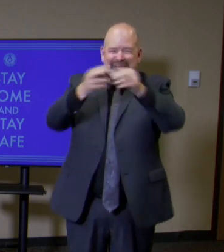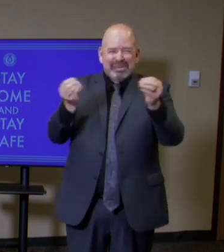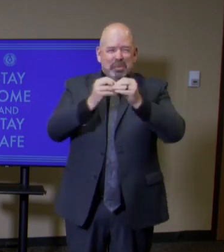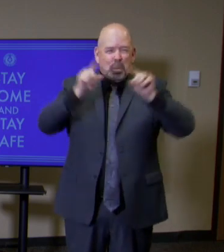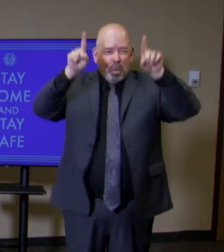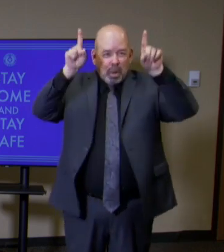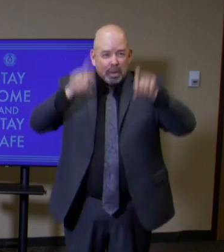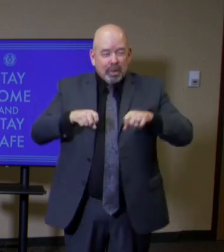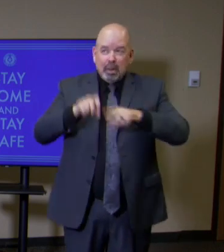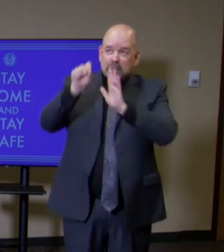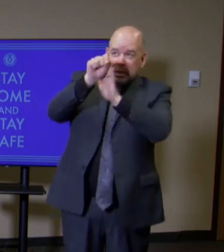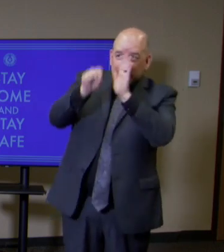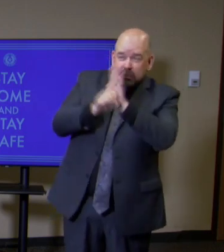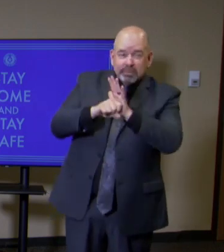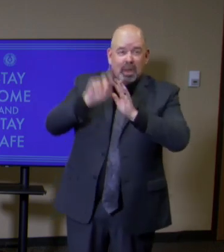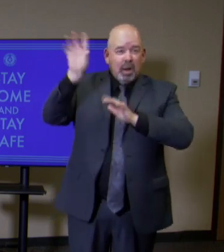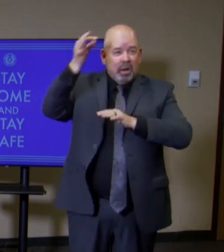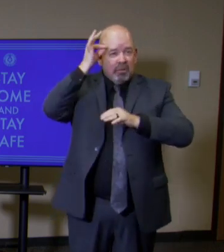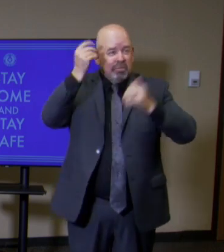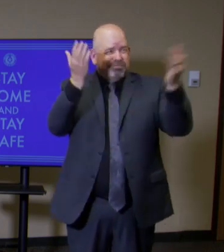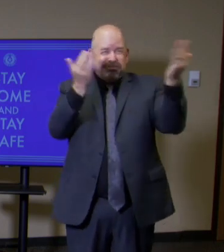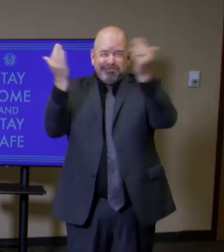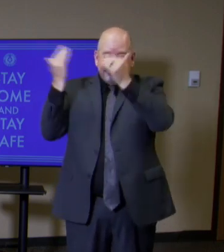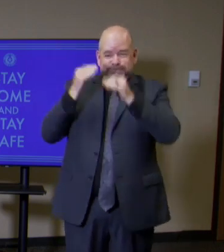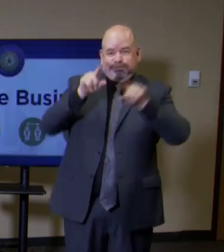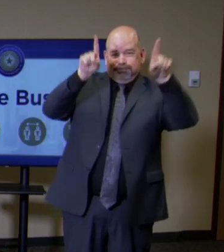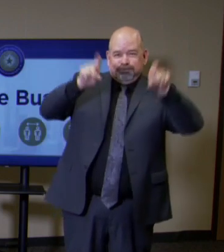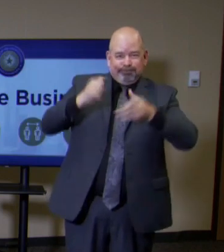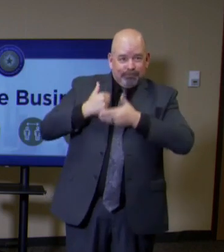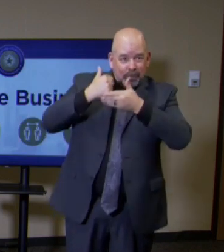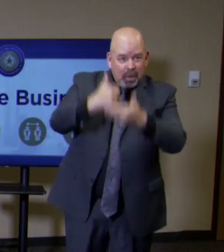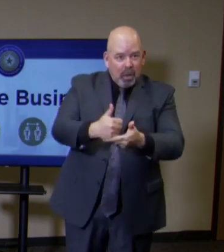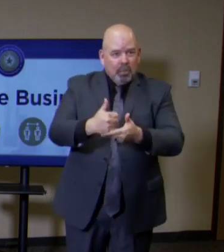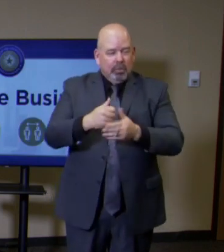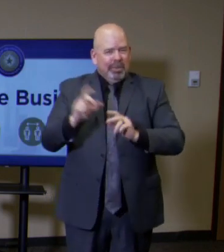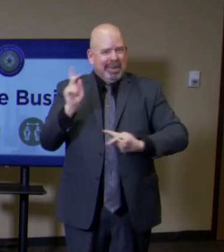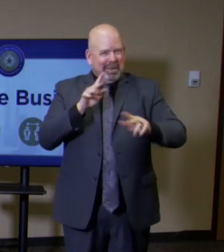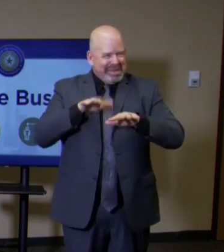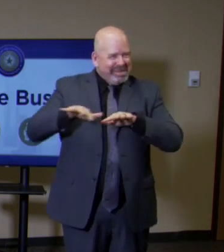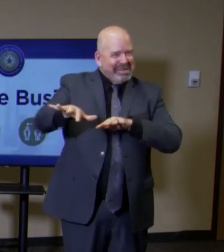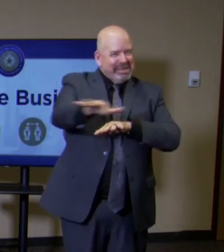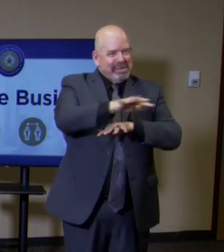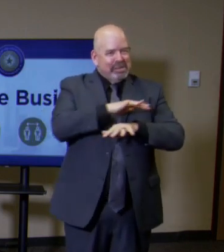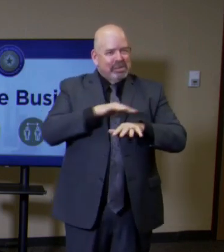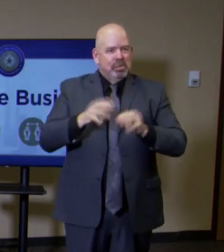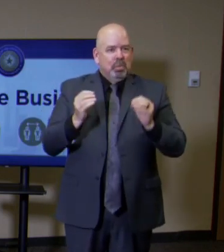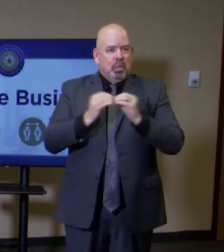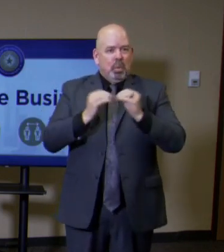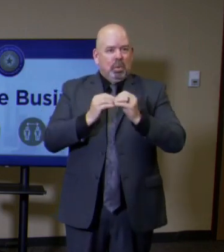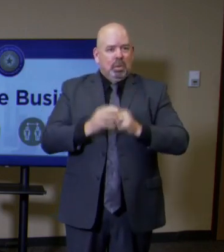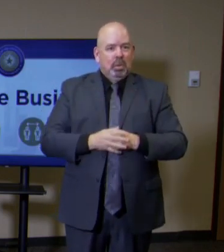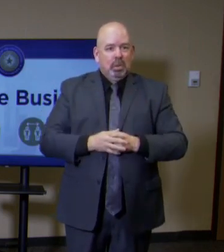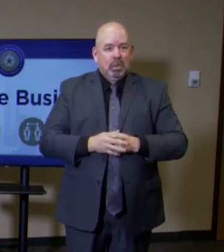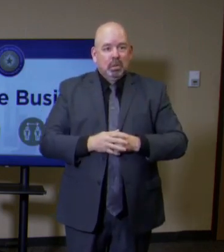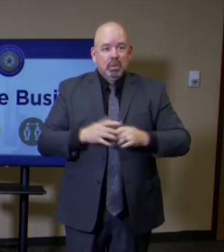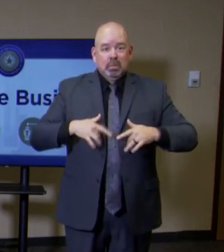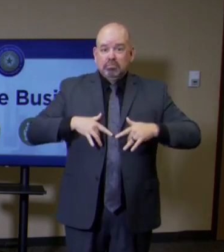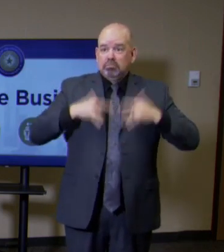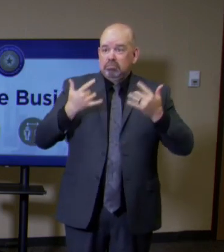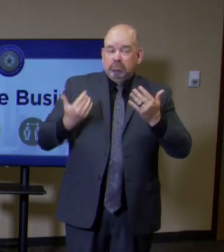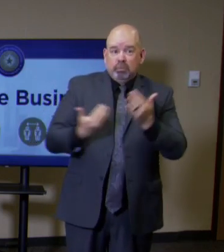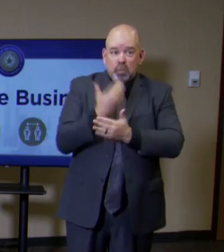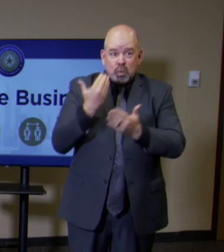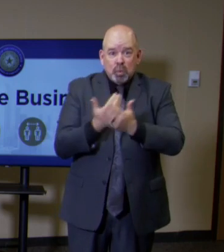I want to roll out a new program that we've got, and I don't know if it's up there or not. So we've got a new program called